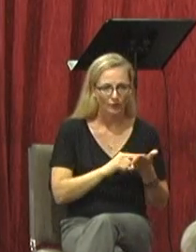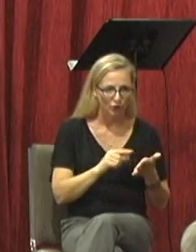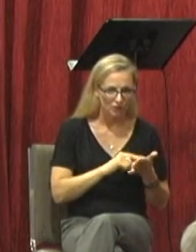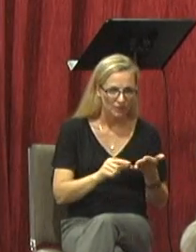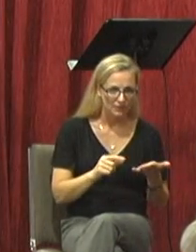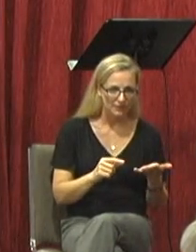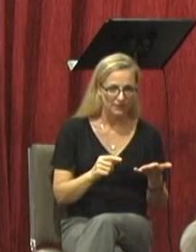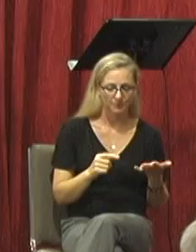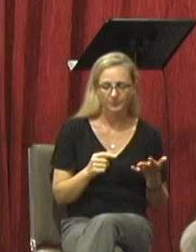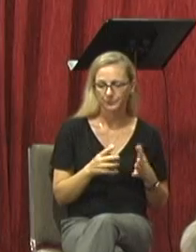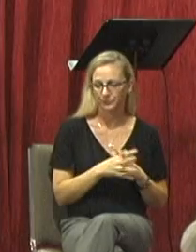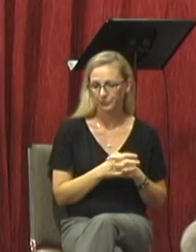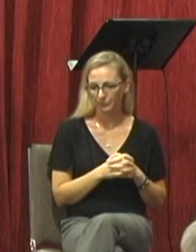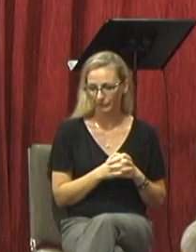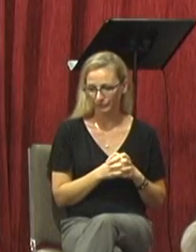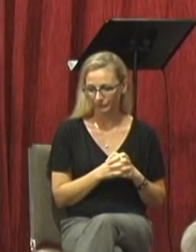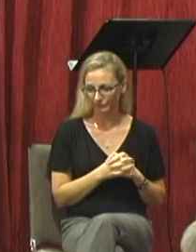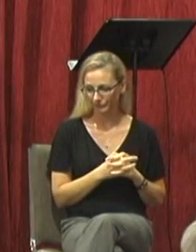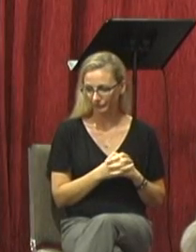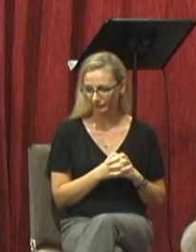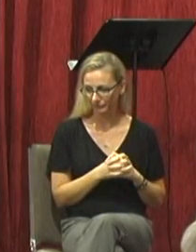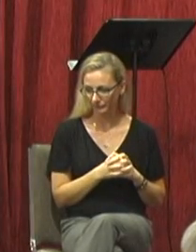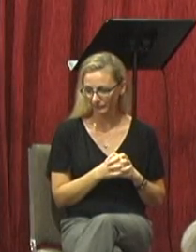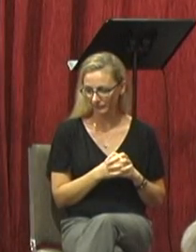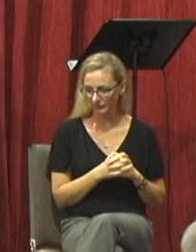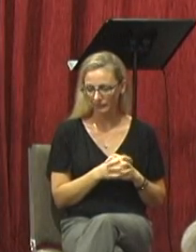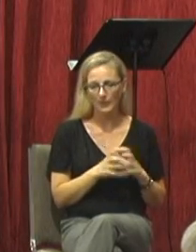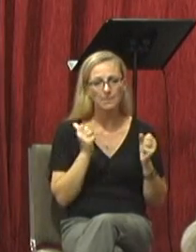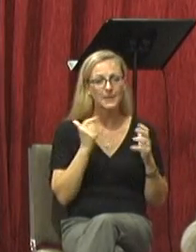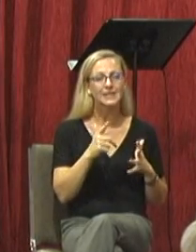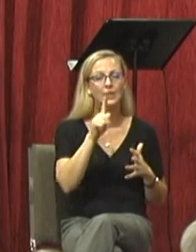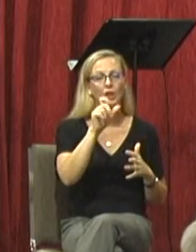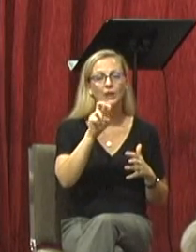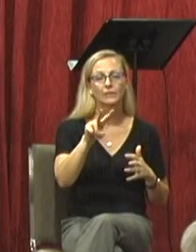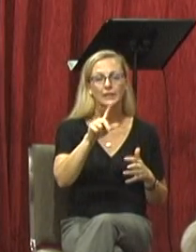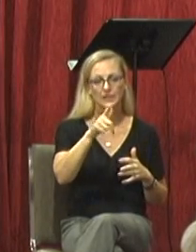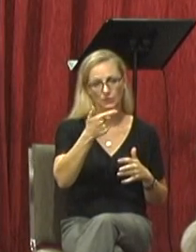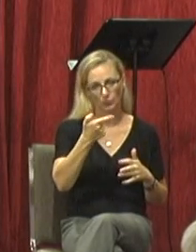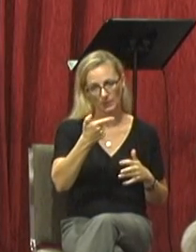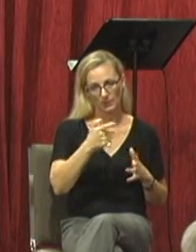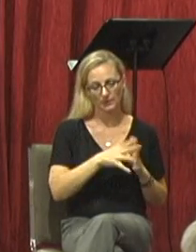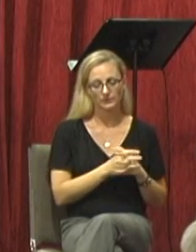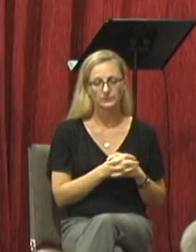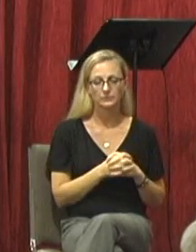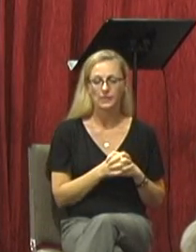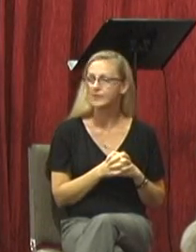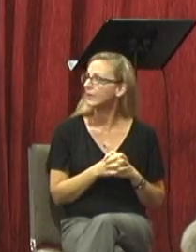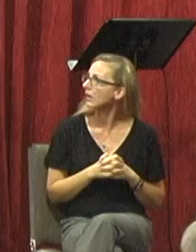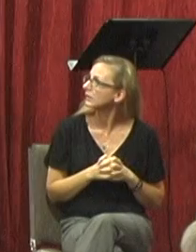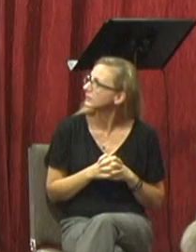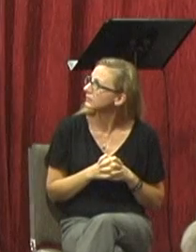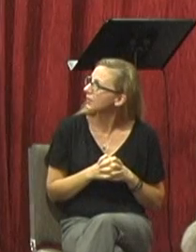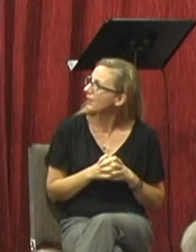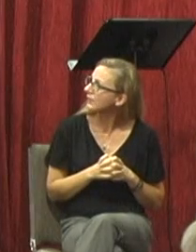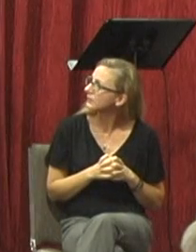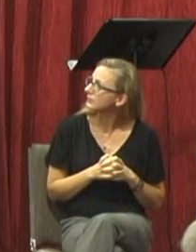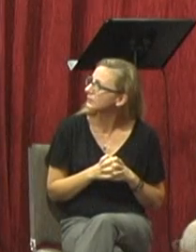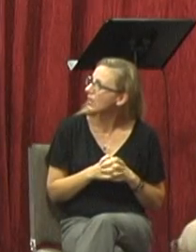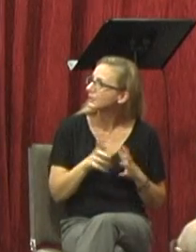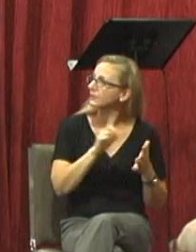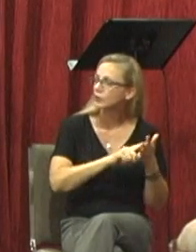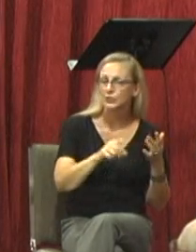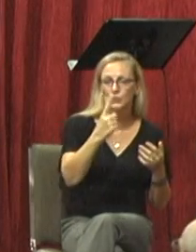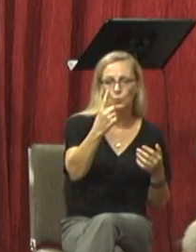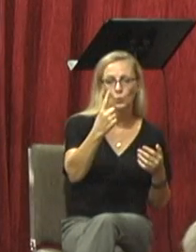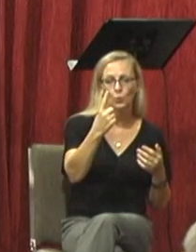don't want to take time to go through them, but a lot of them are in Leviticus 21. Verses 1 through 4 talk about ceremonial